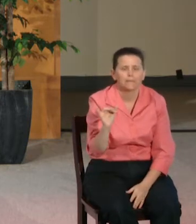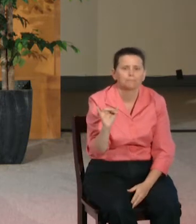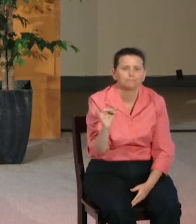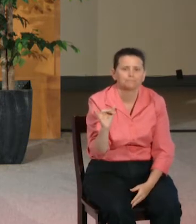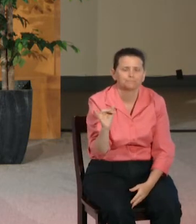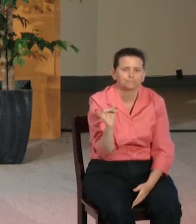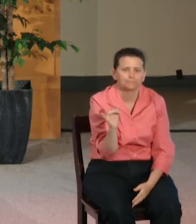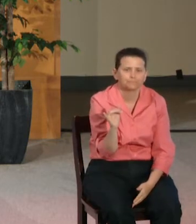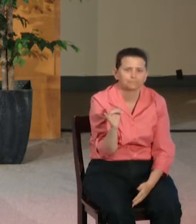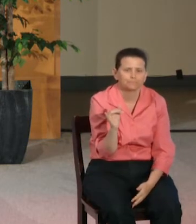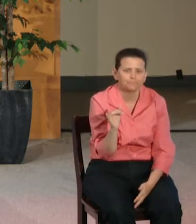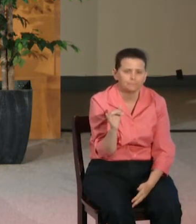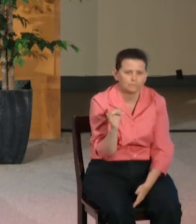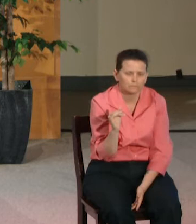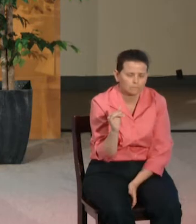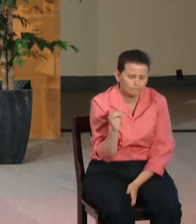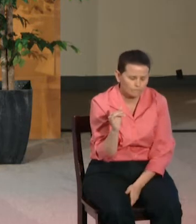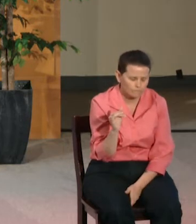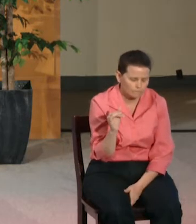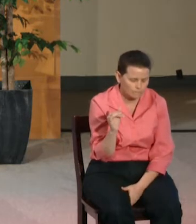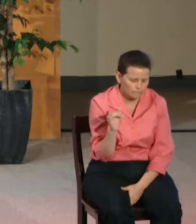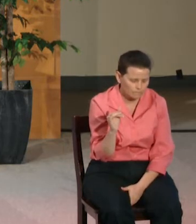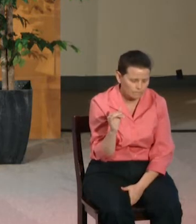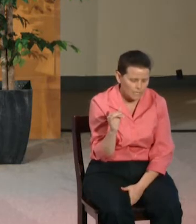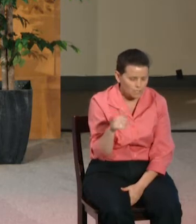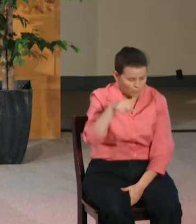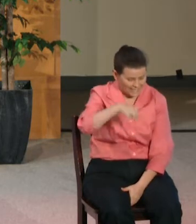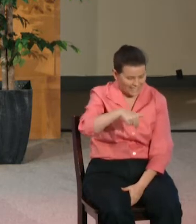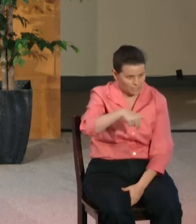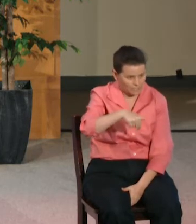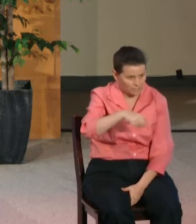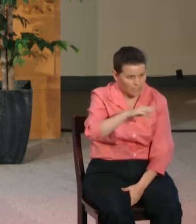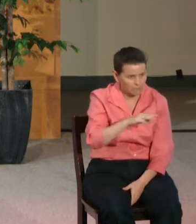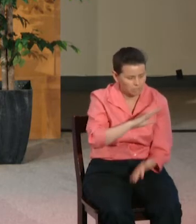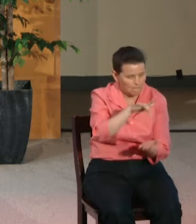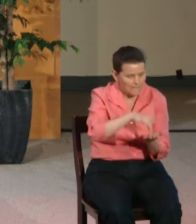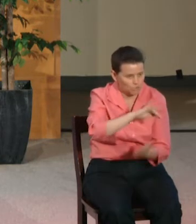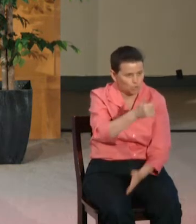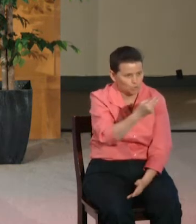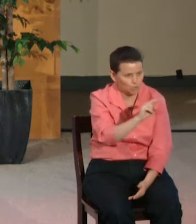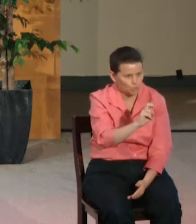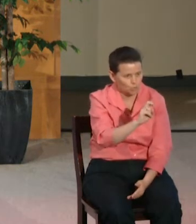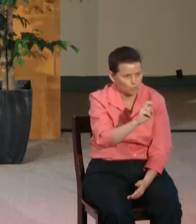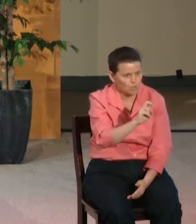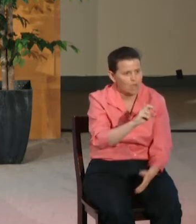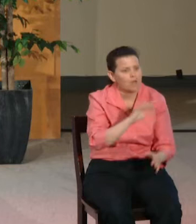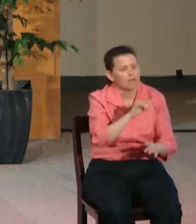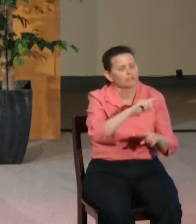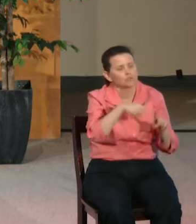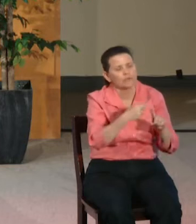mid-June, that's about the time that the mothers are first laying the eggs. Right? They're